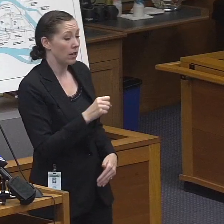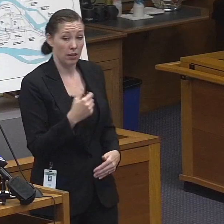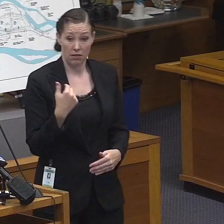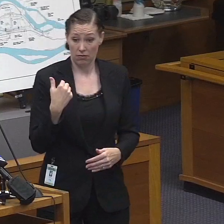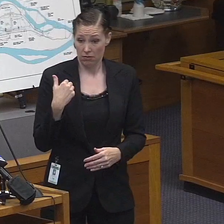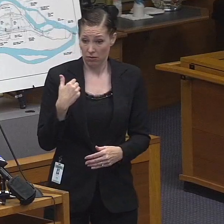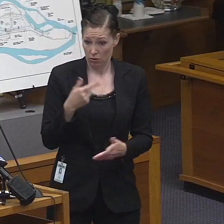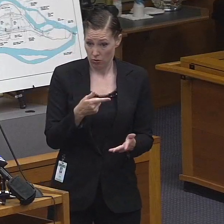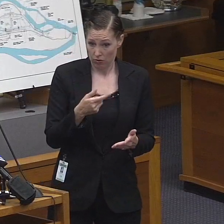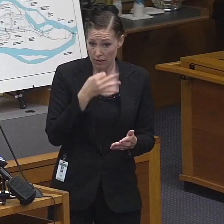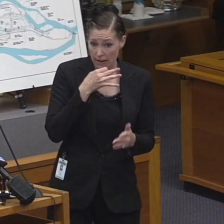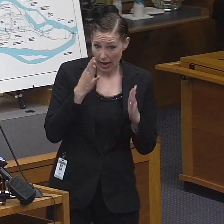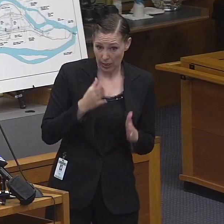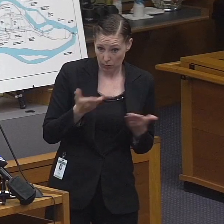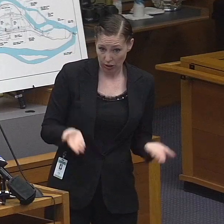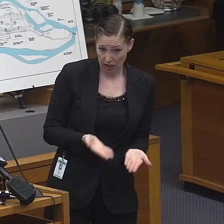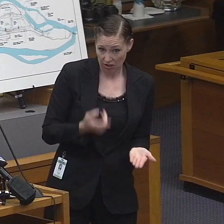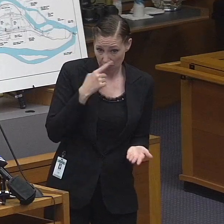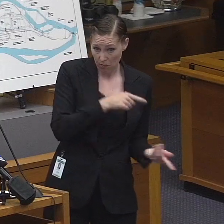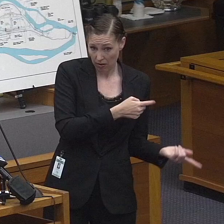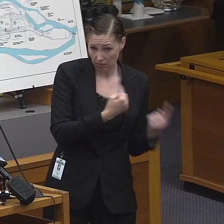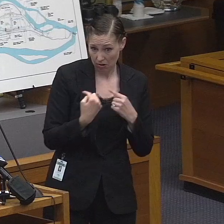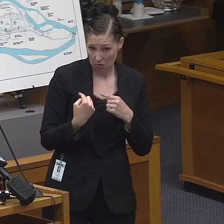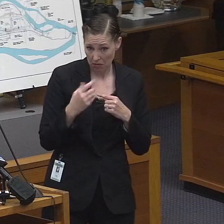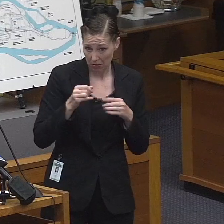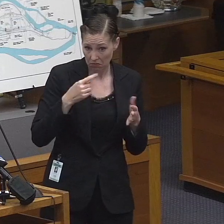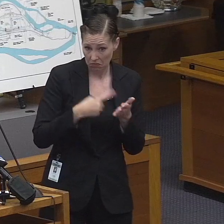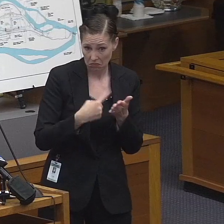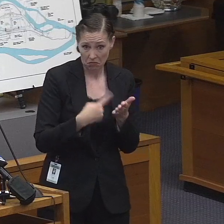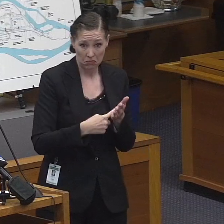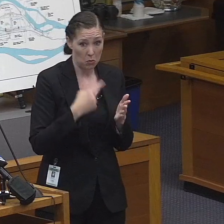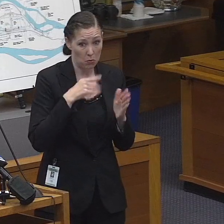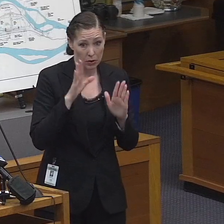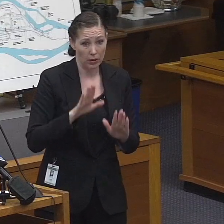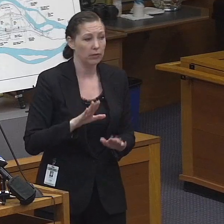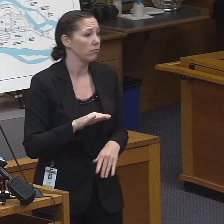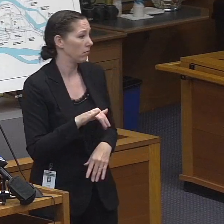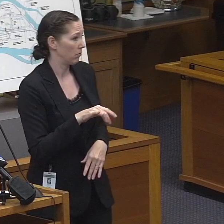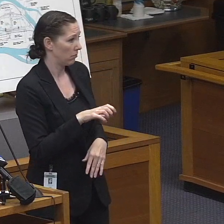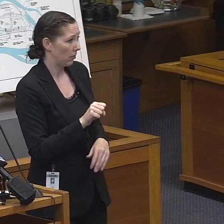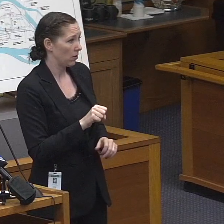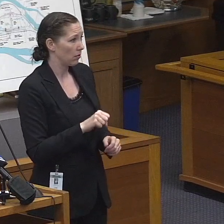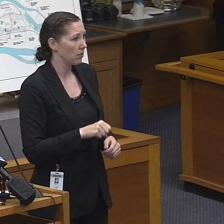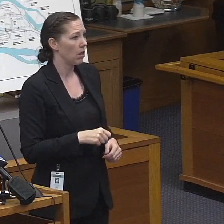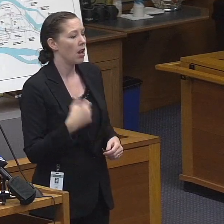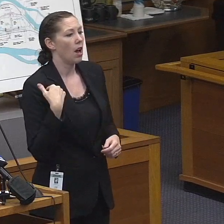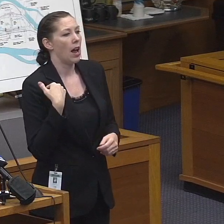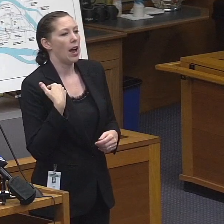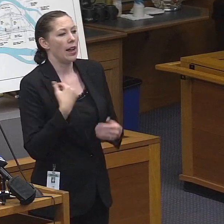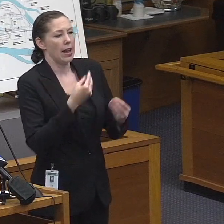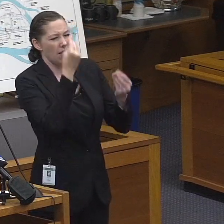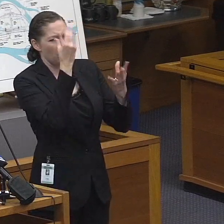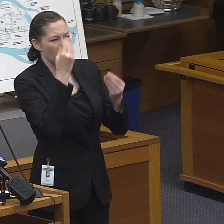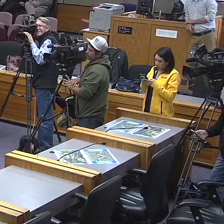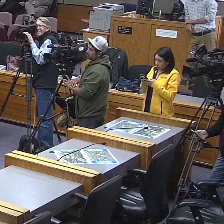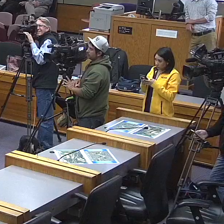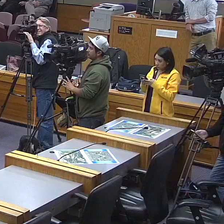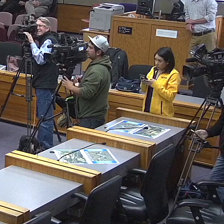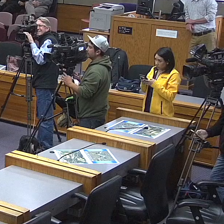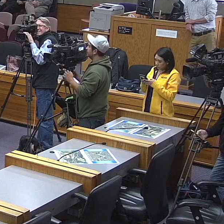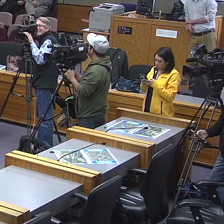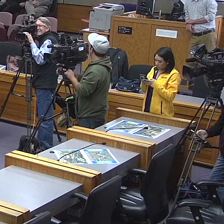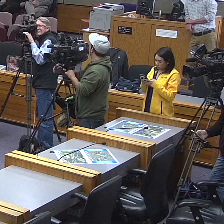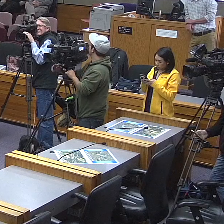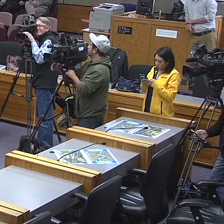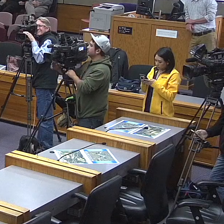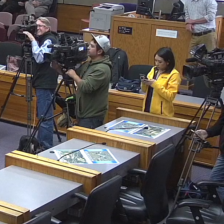great. Can you talk to some of the experts? Absolutely. We'll get you the information. I appreciate that. Has there